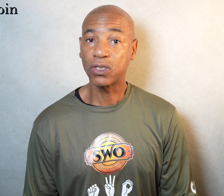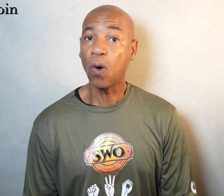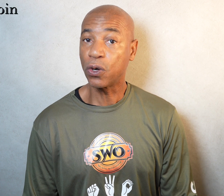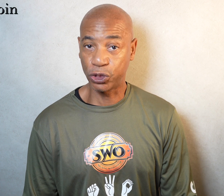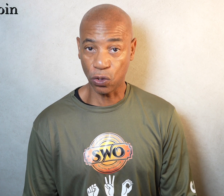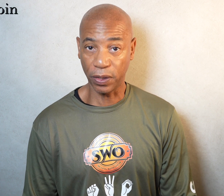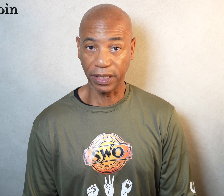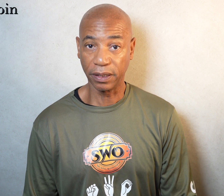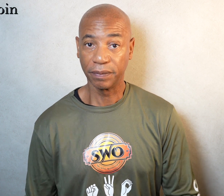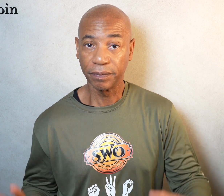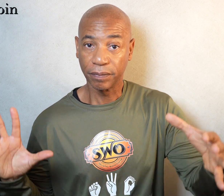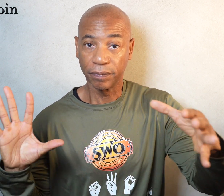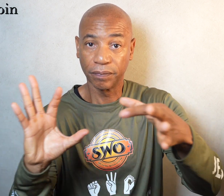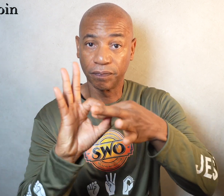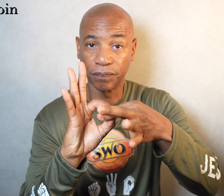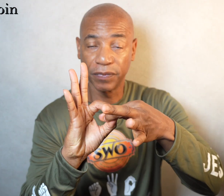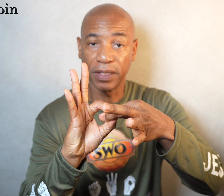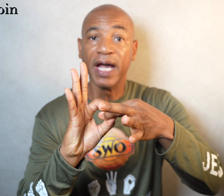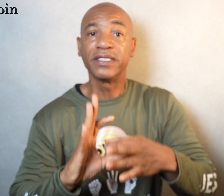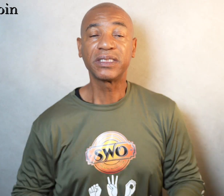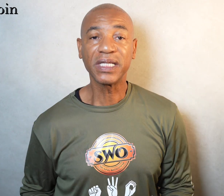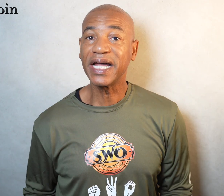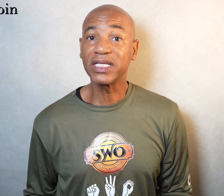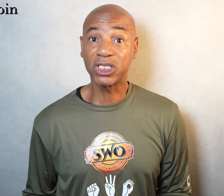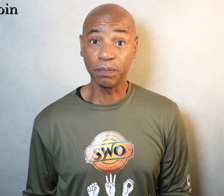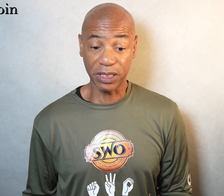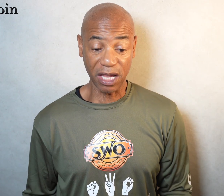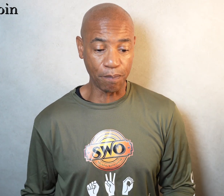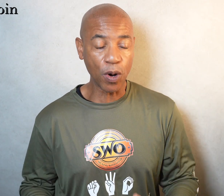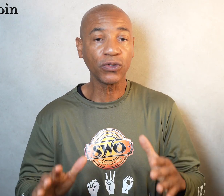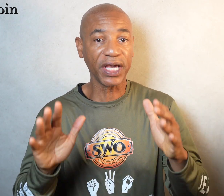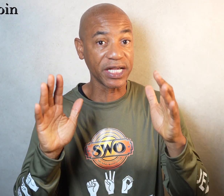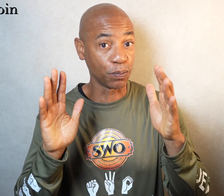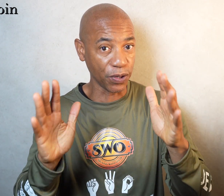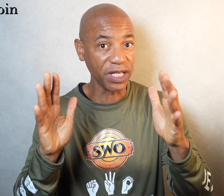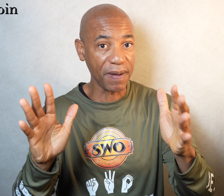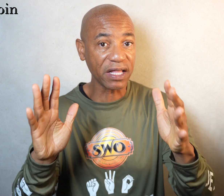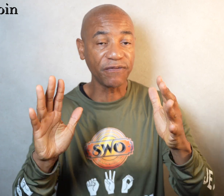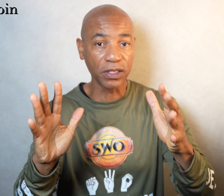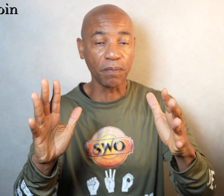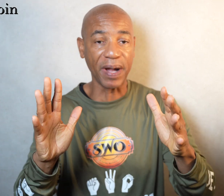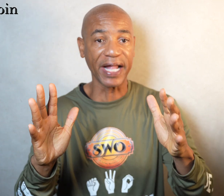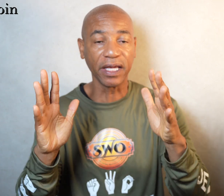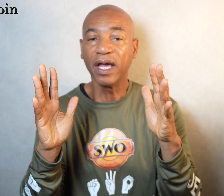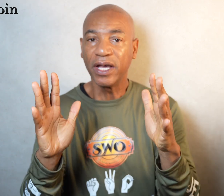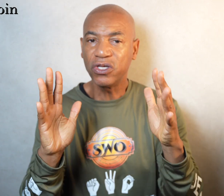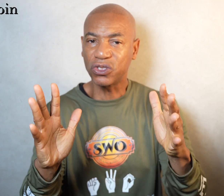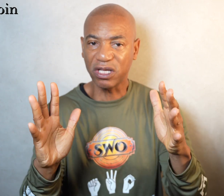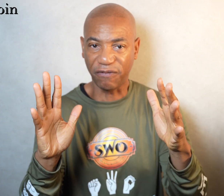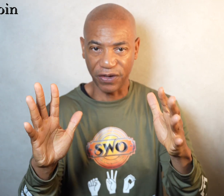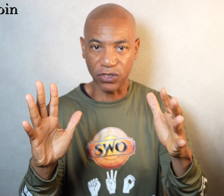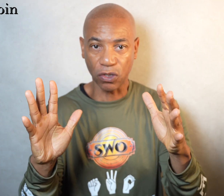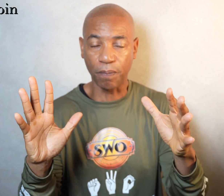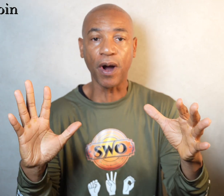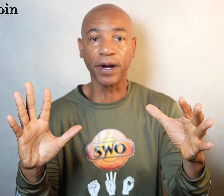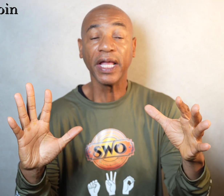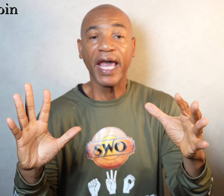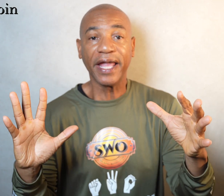or join. To sign is simply take both hands, bring them out in front of the body. Usually the fingers are apart, and